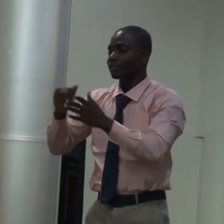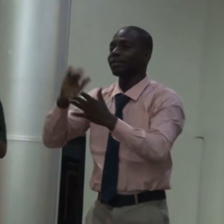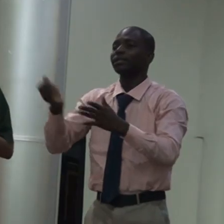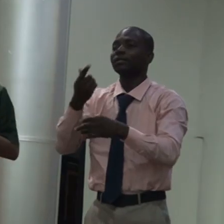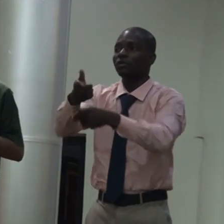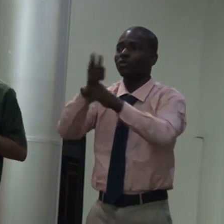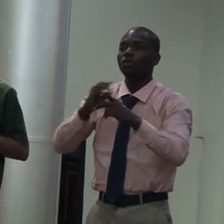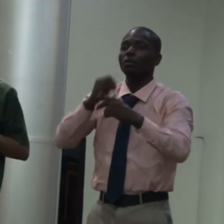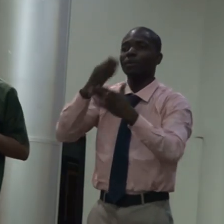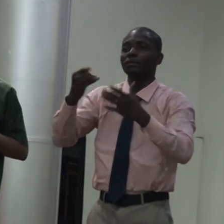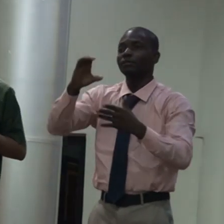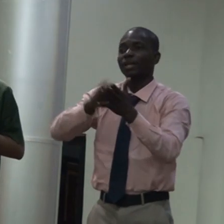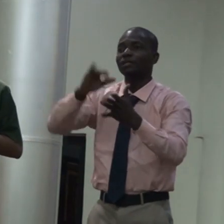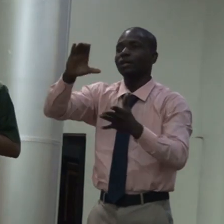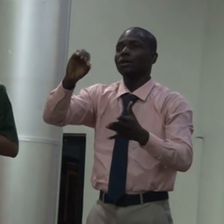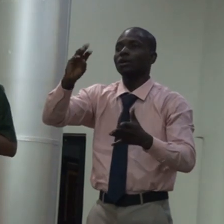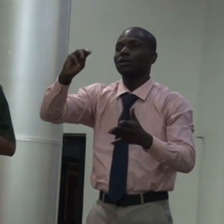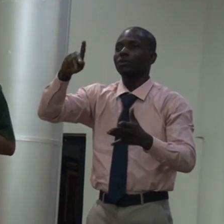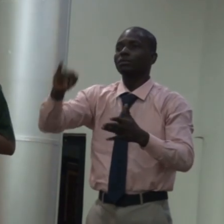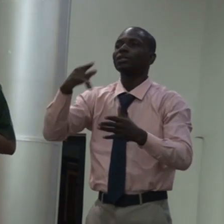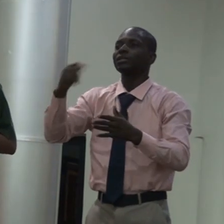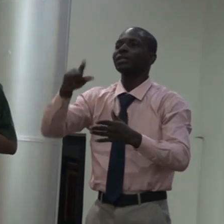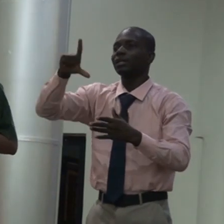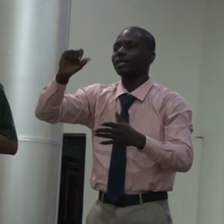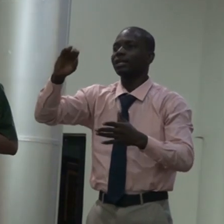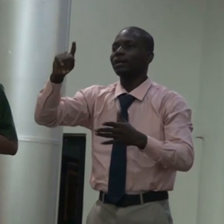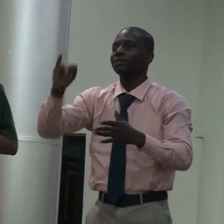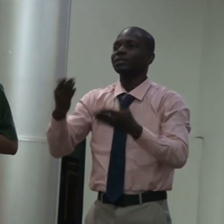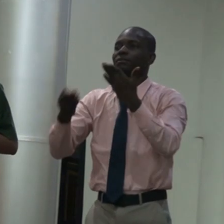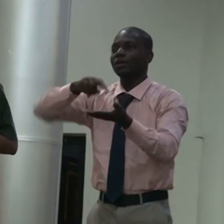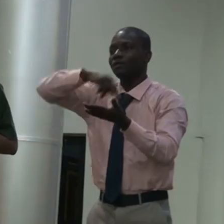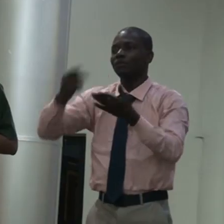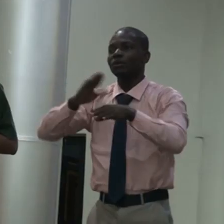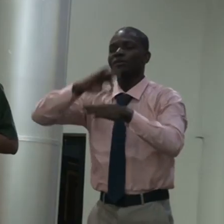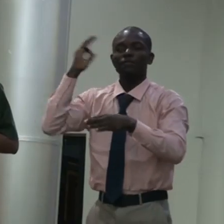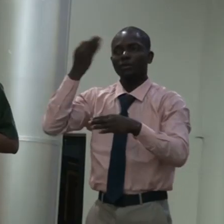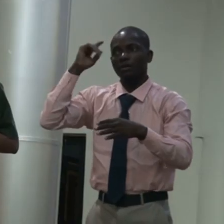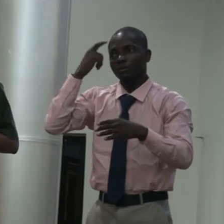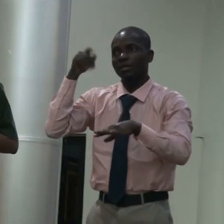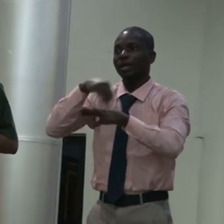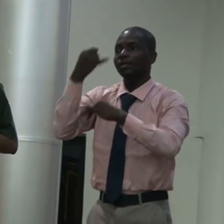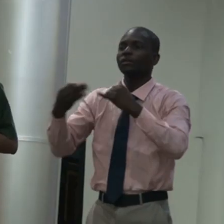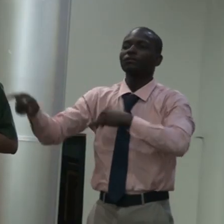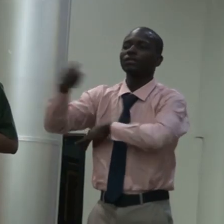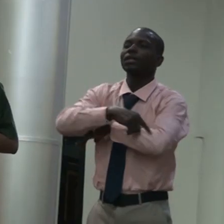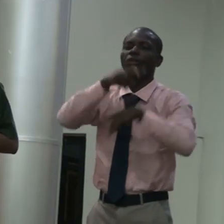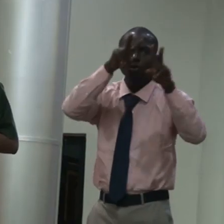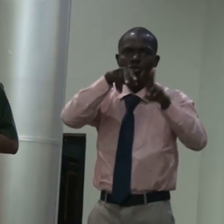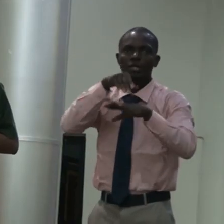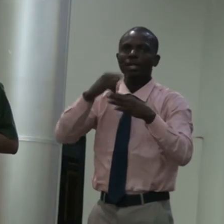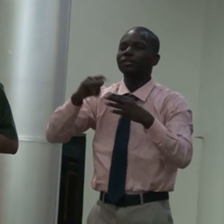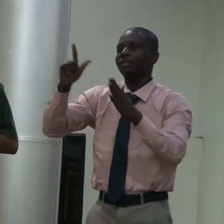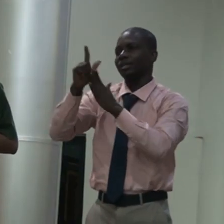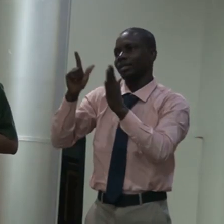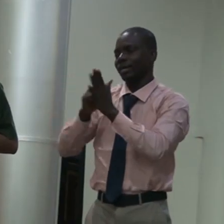loan or part of that company, the liability may fall back on the federal government at the end of the day. And looking at the